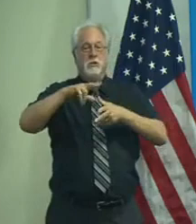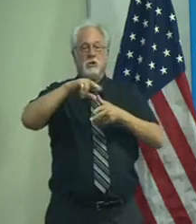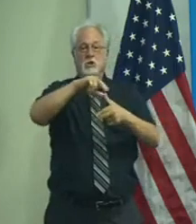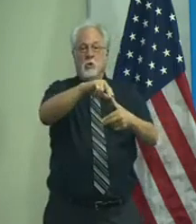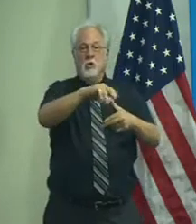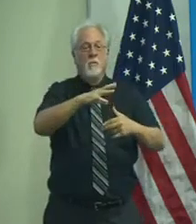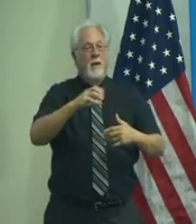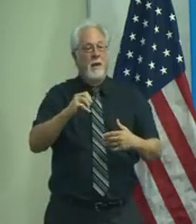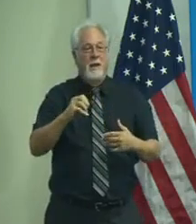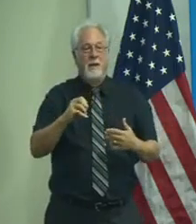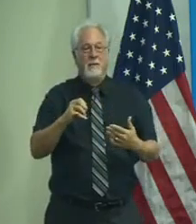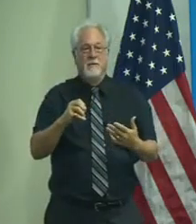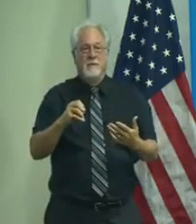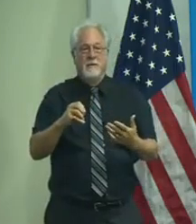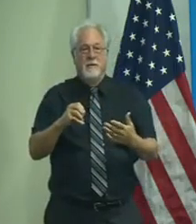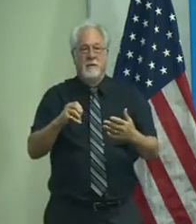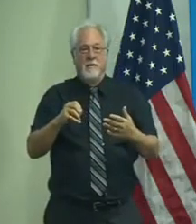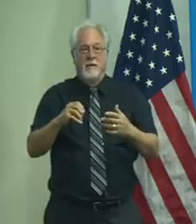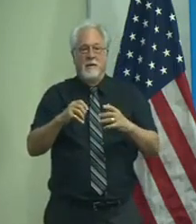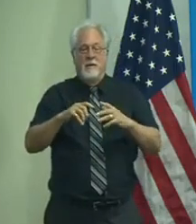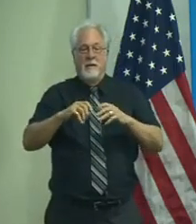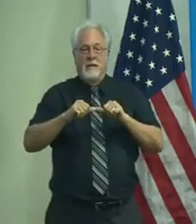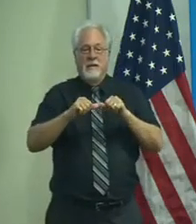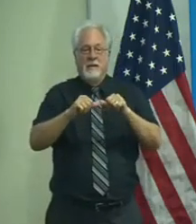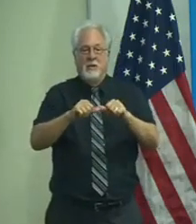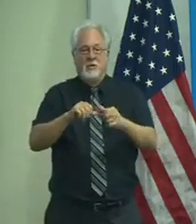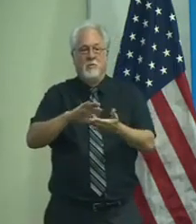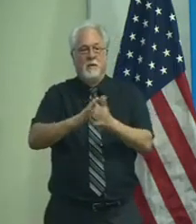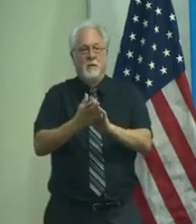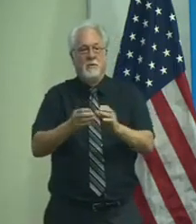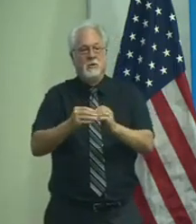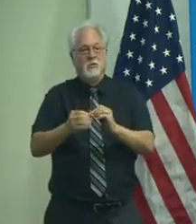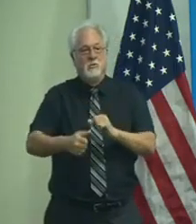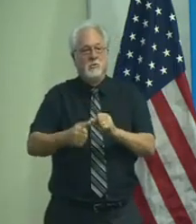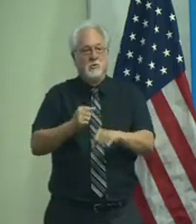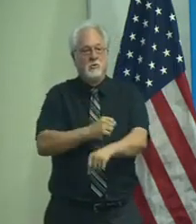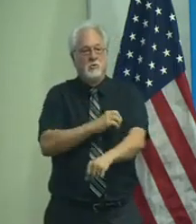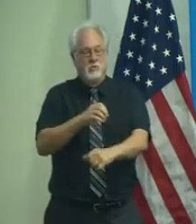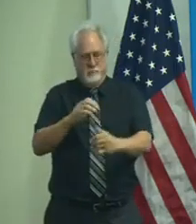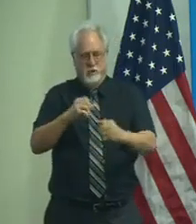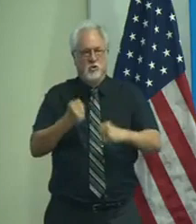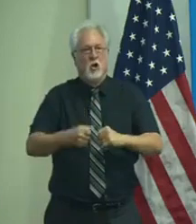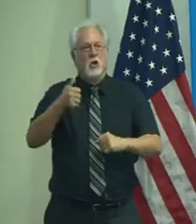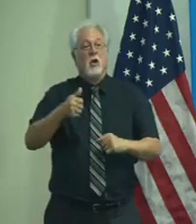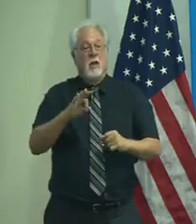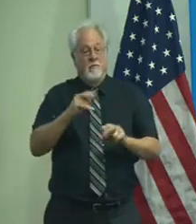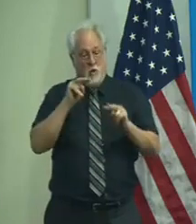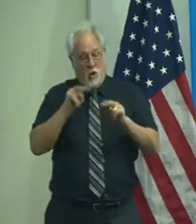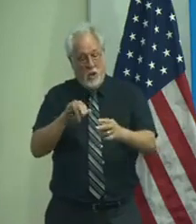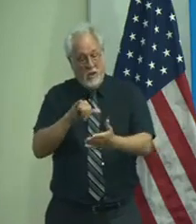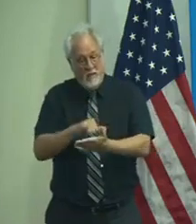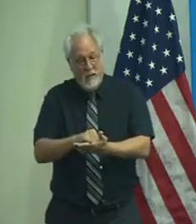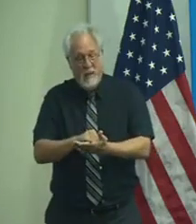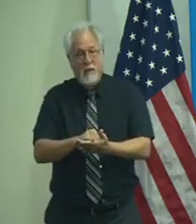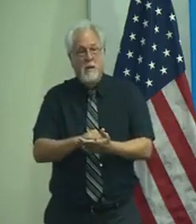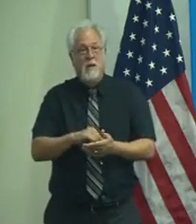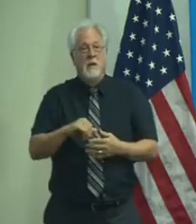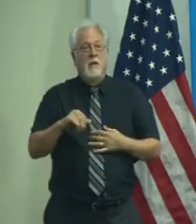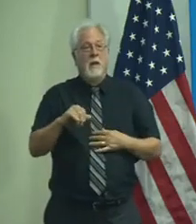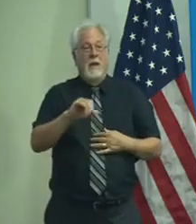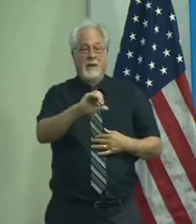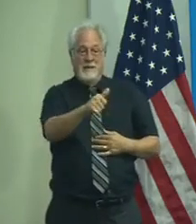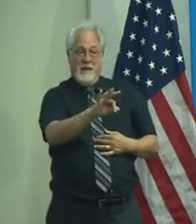and its continued organization and strengthening. And so if you look at that, if you consider the possibility of 10 feet